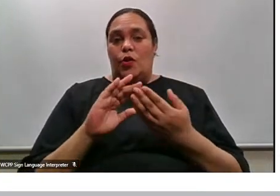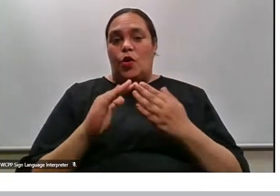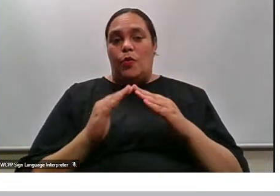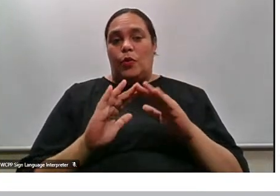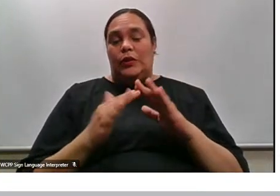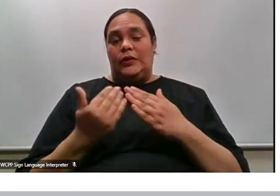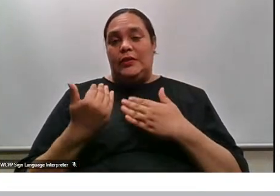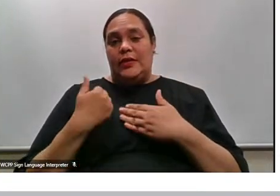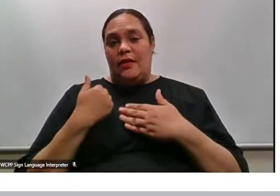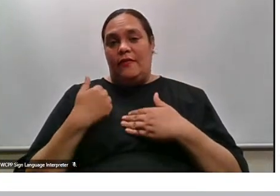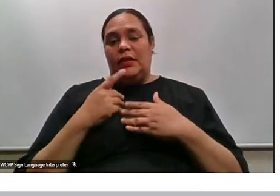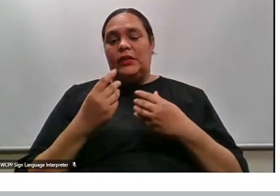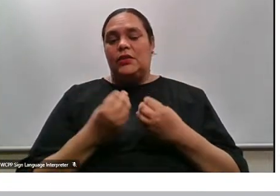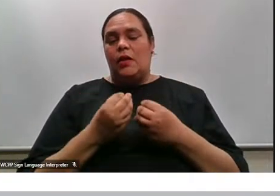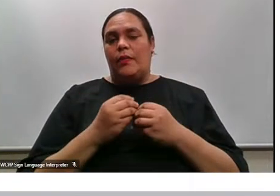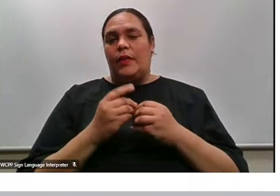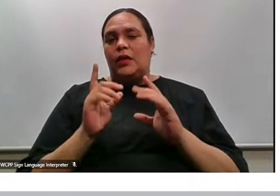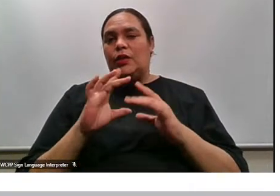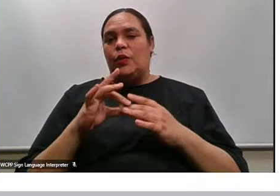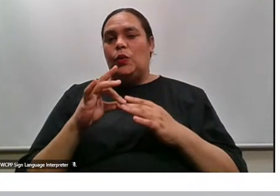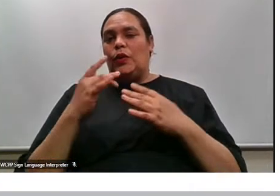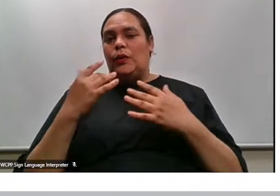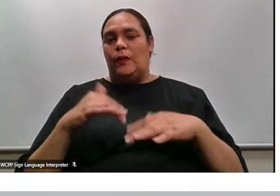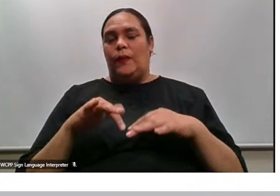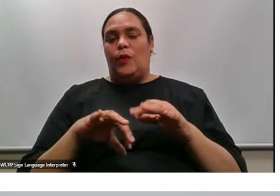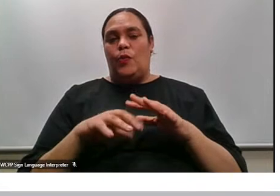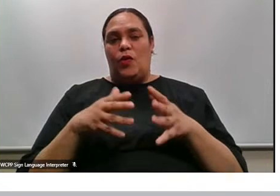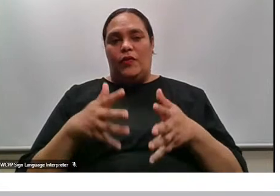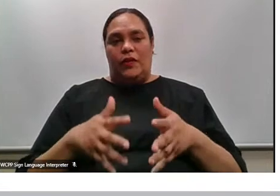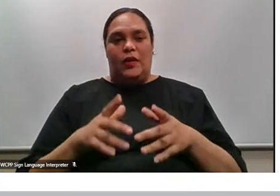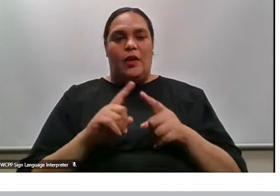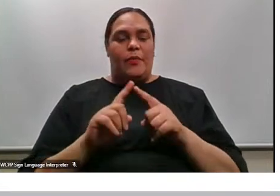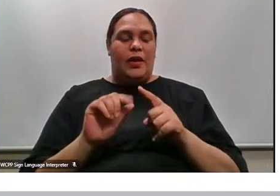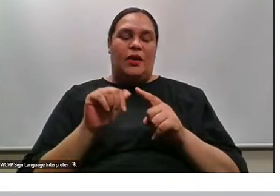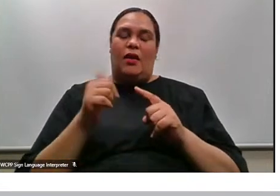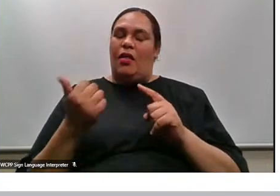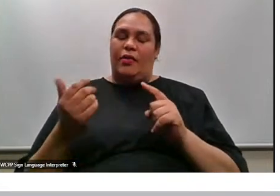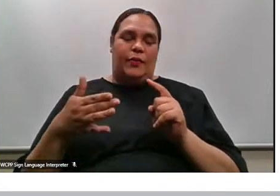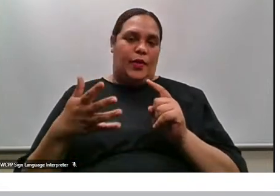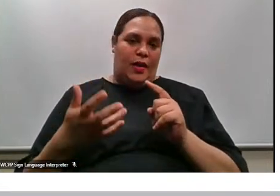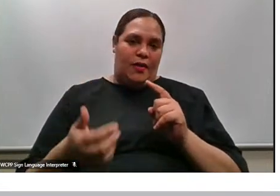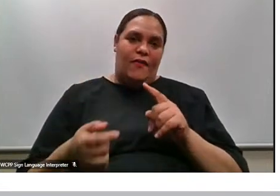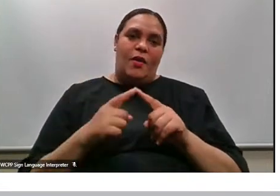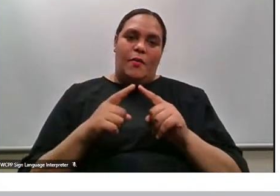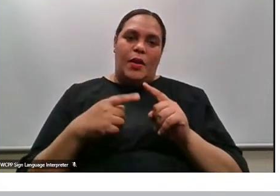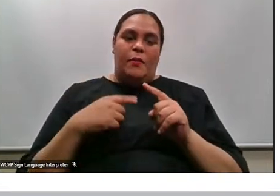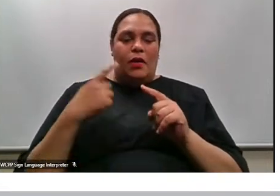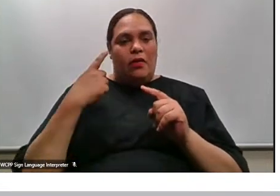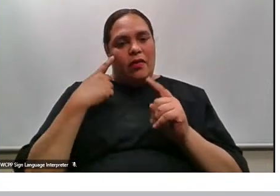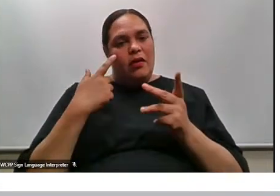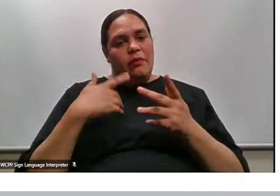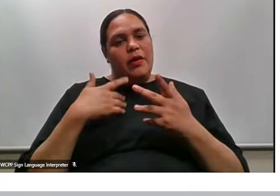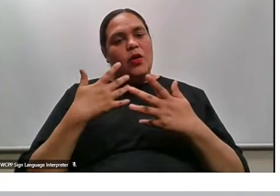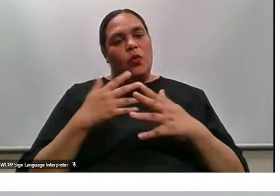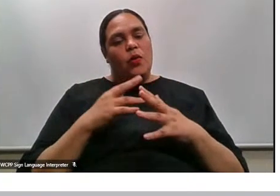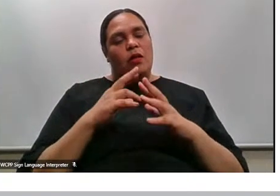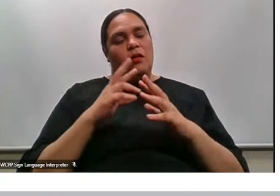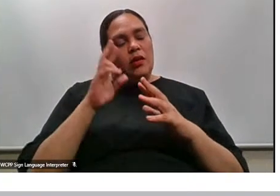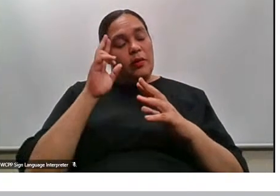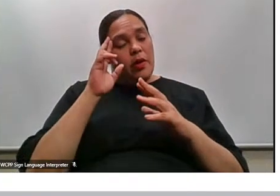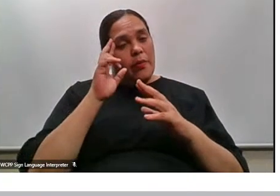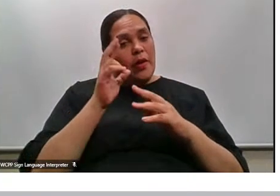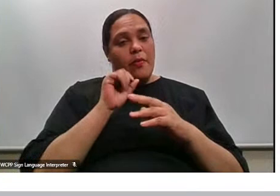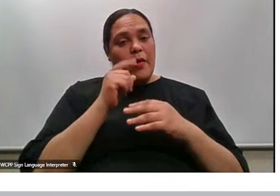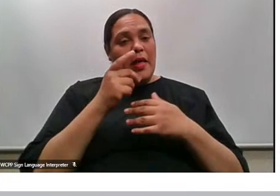Safety is something unique, particularly in this province versus others, which I think I would recall in the